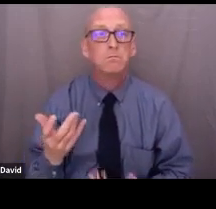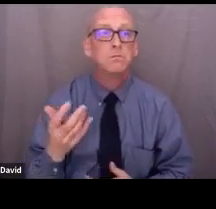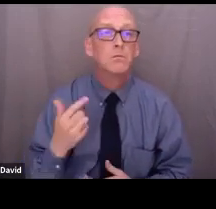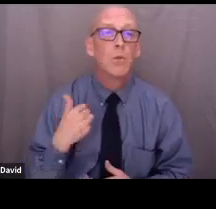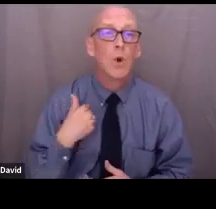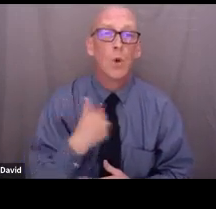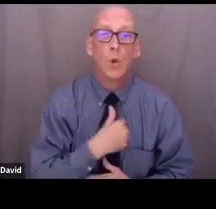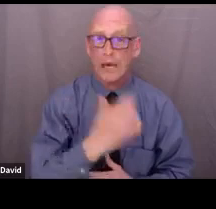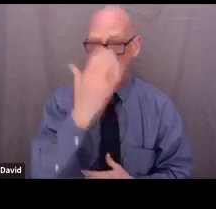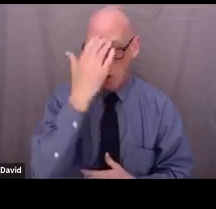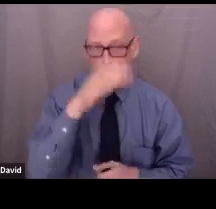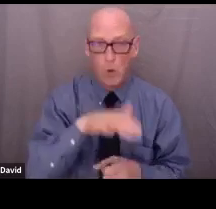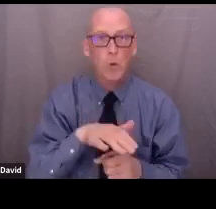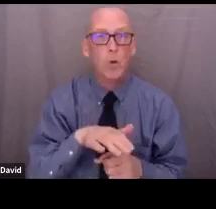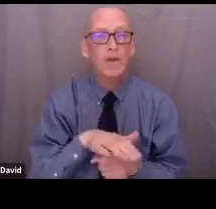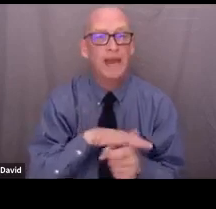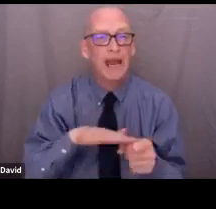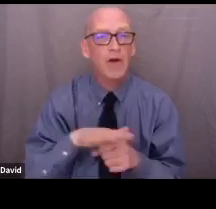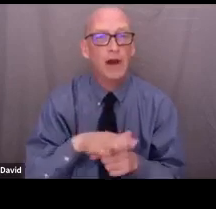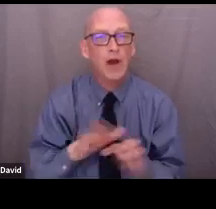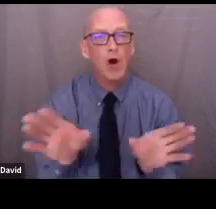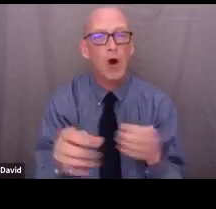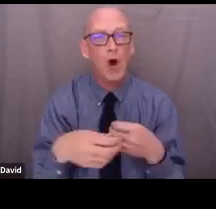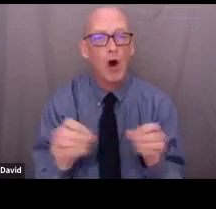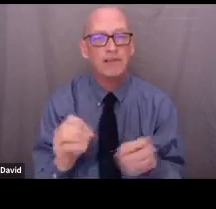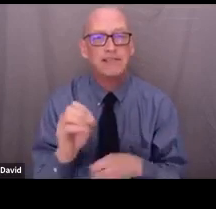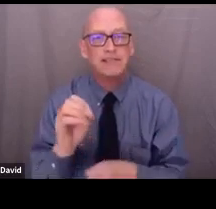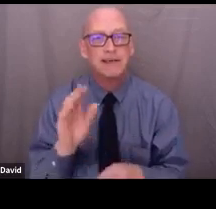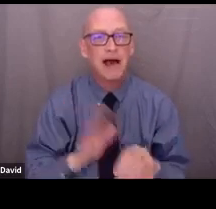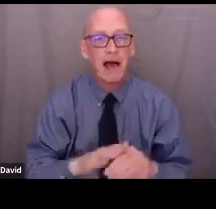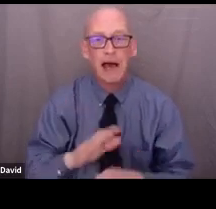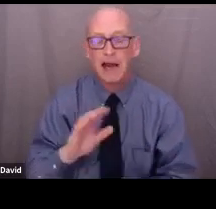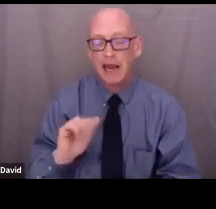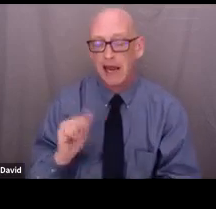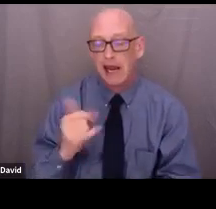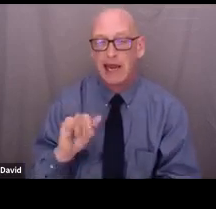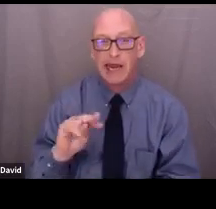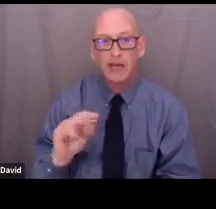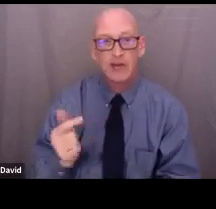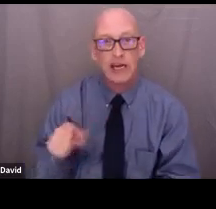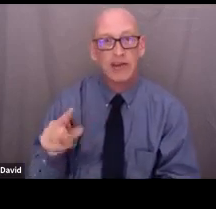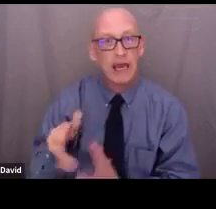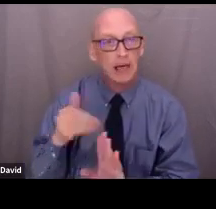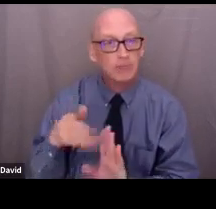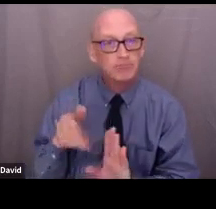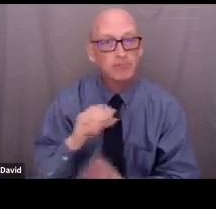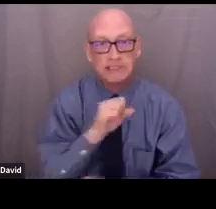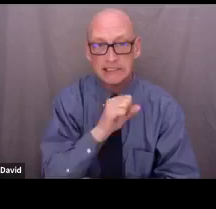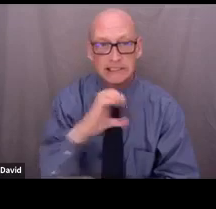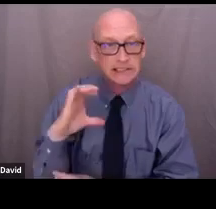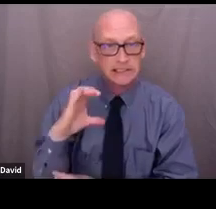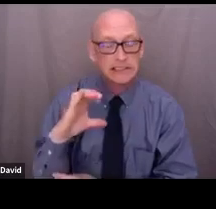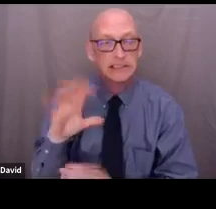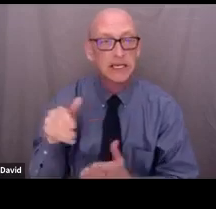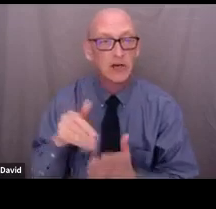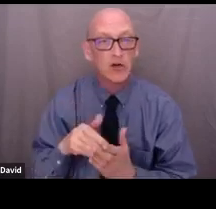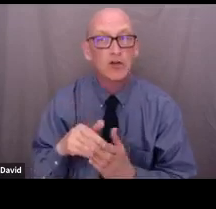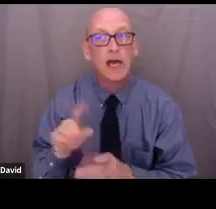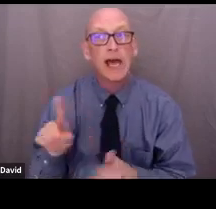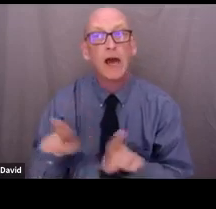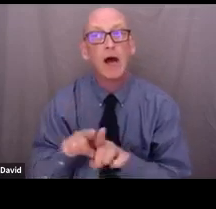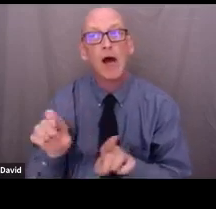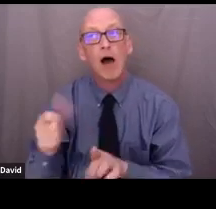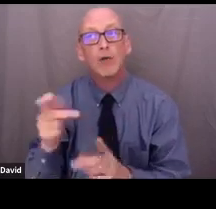we know that our area office on aging is that runs a lot of the senior centers, and a lot of the programs that I just mentioned